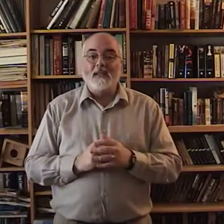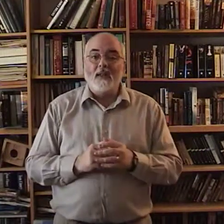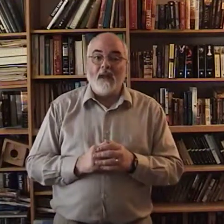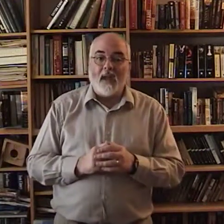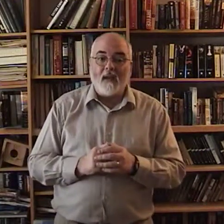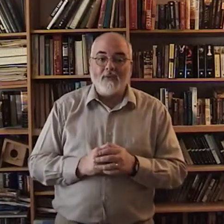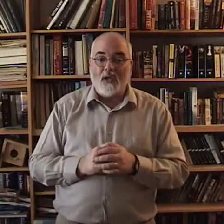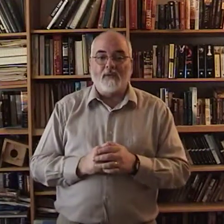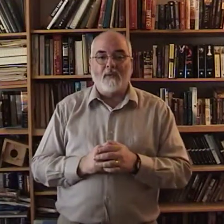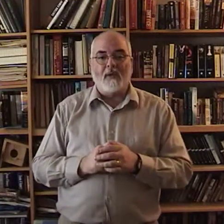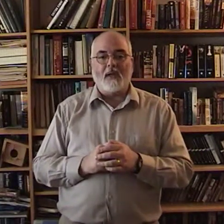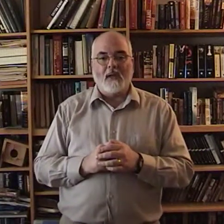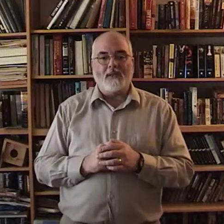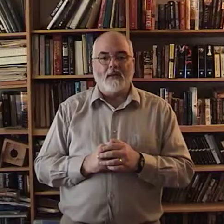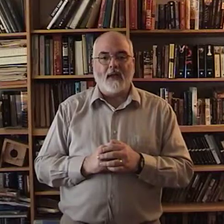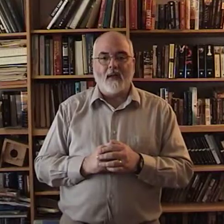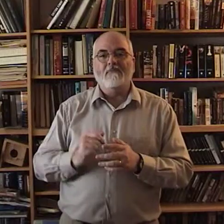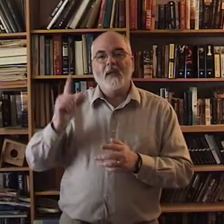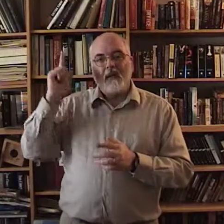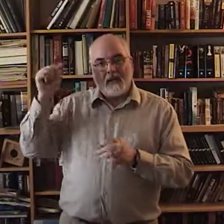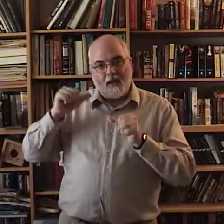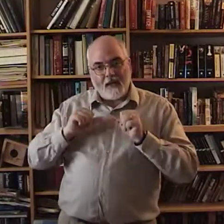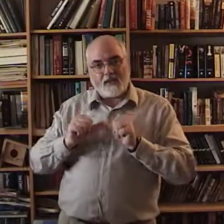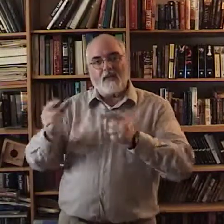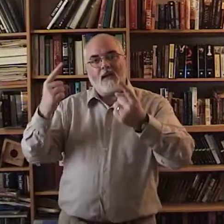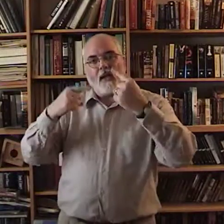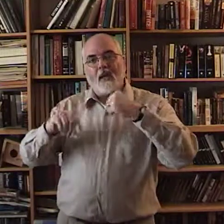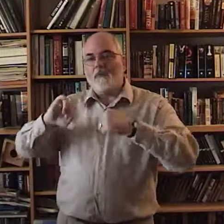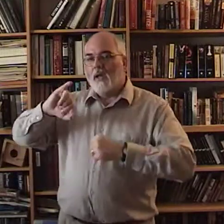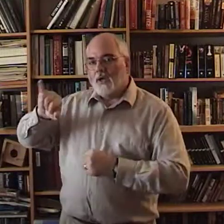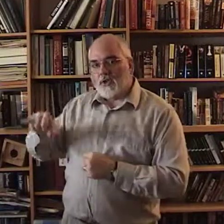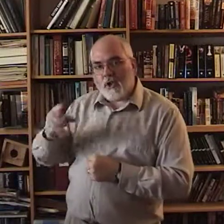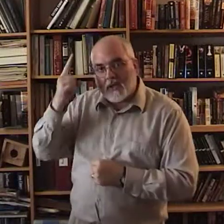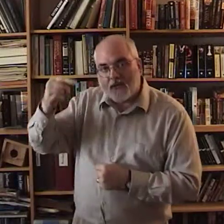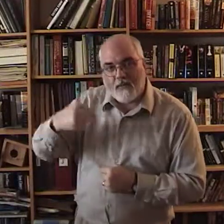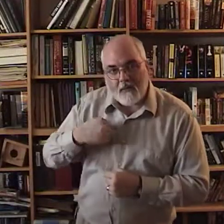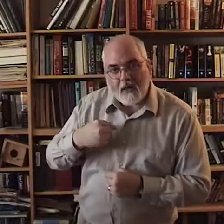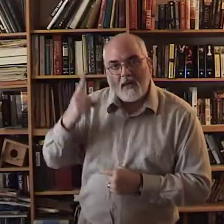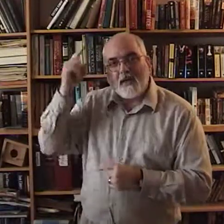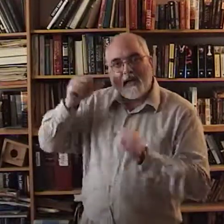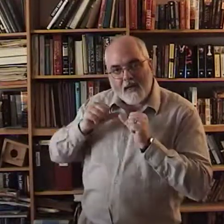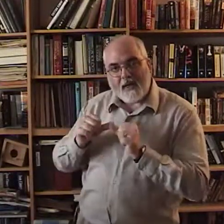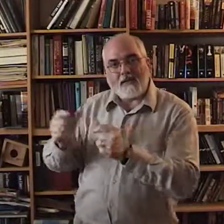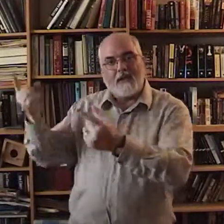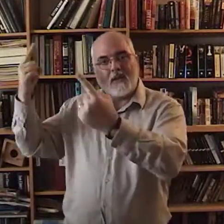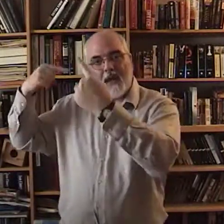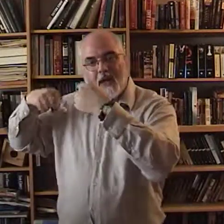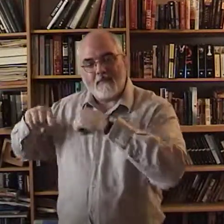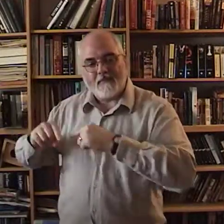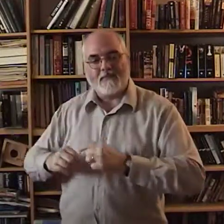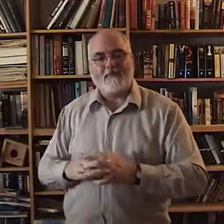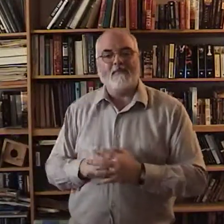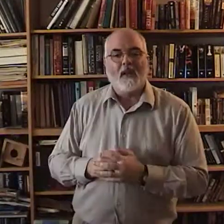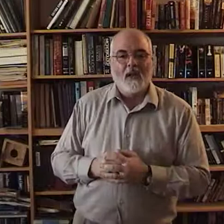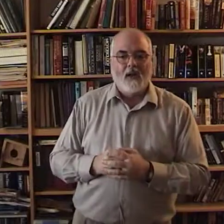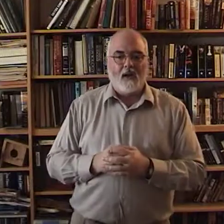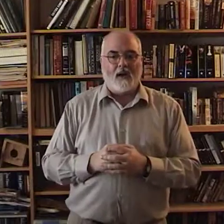still came just for me. He still came. He still came just for me. He still came. All